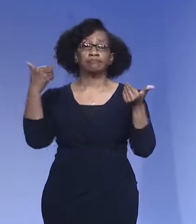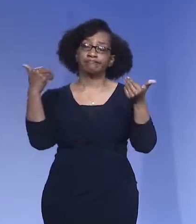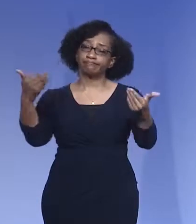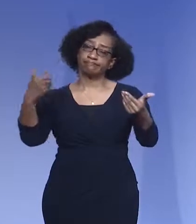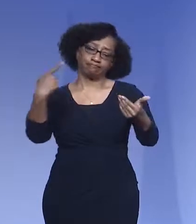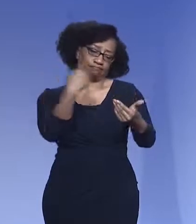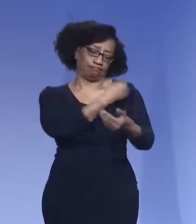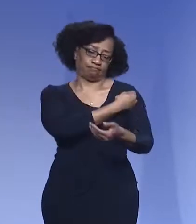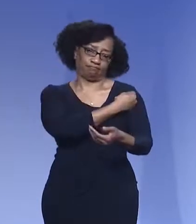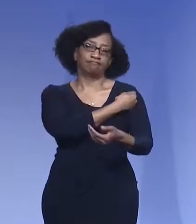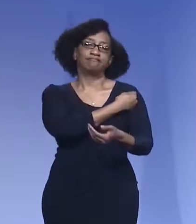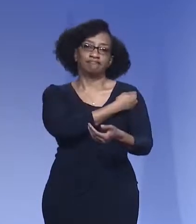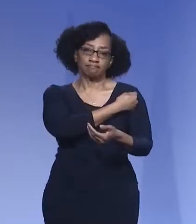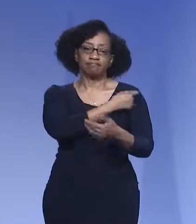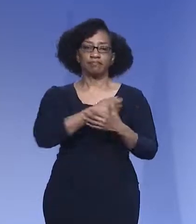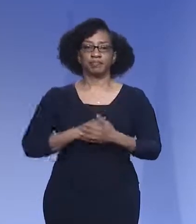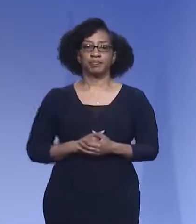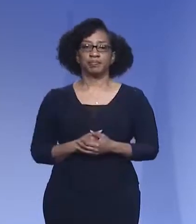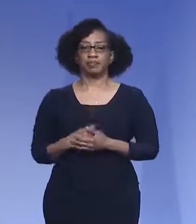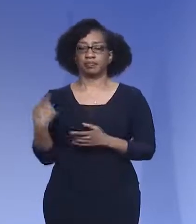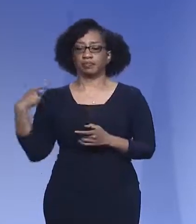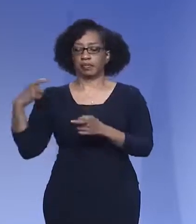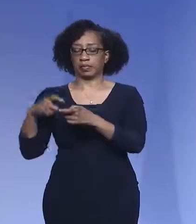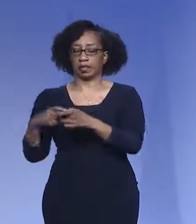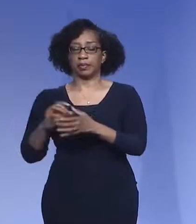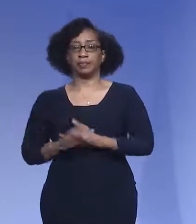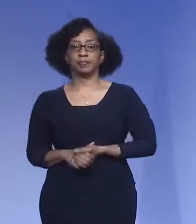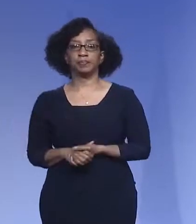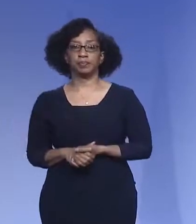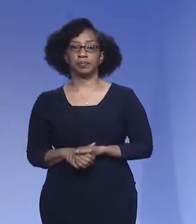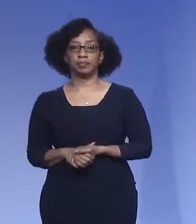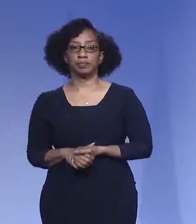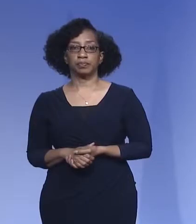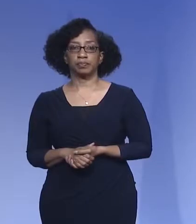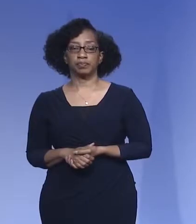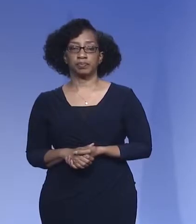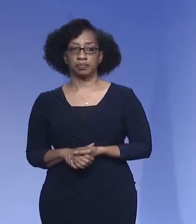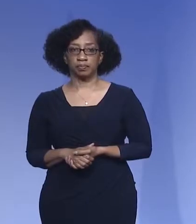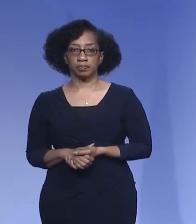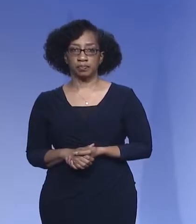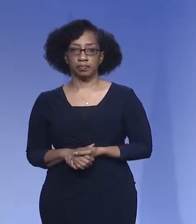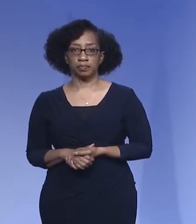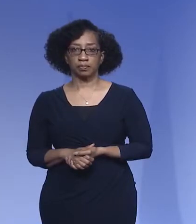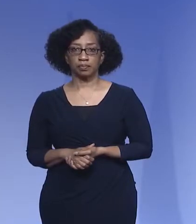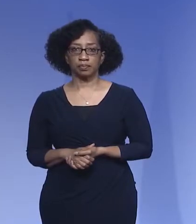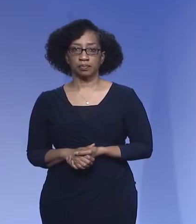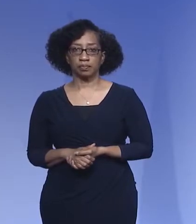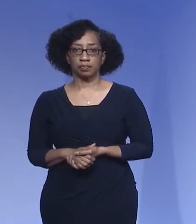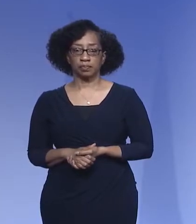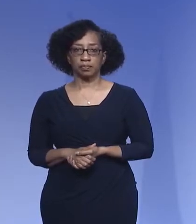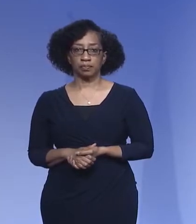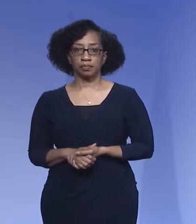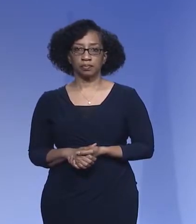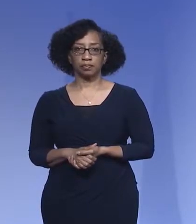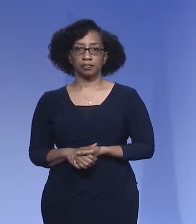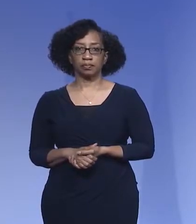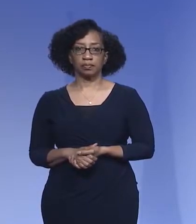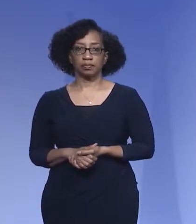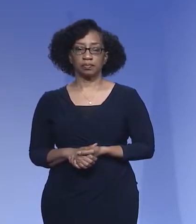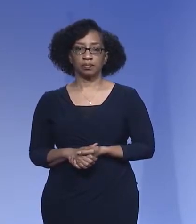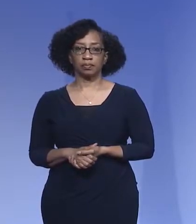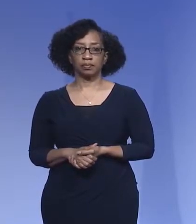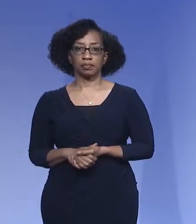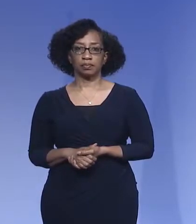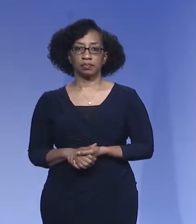vaccine. Así que lo que podemos hacer al respecto, la mejor opción que tenemos es ponernos la vacuna. No hay vuelta de hoja. A little